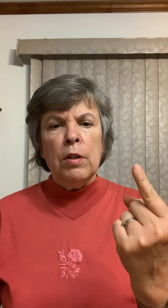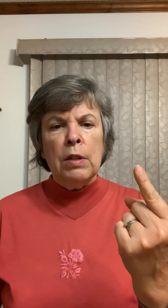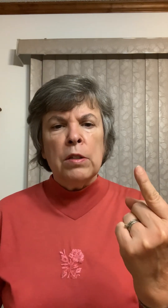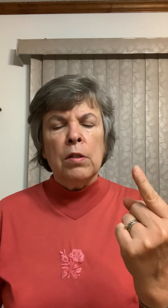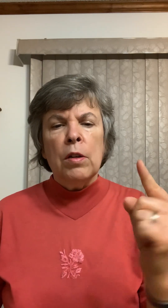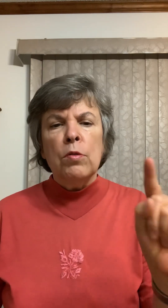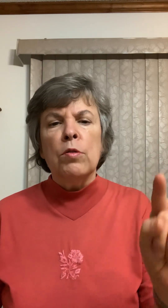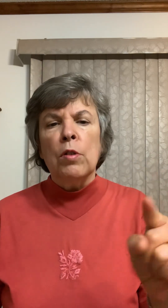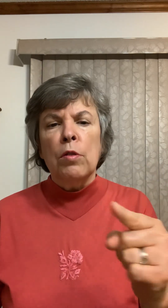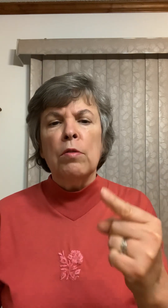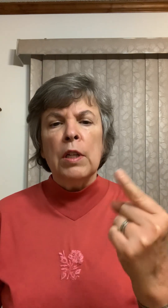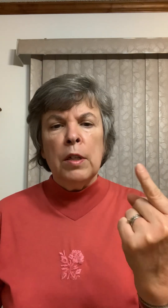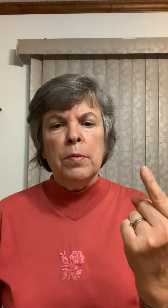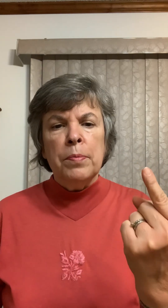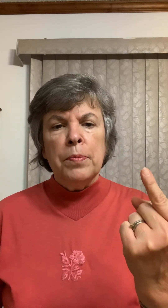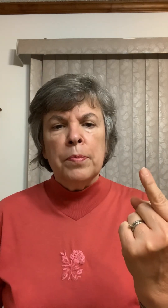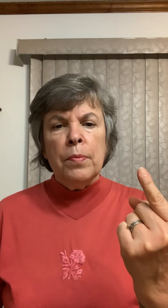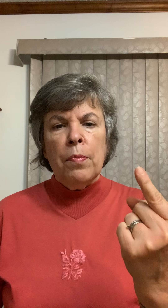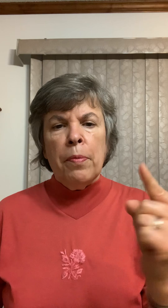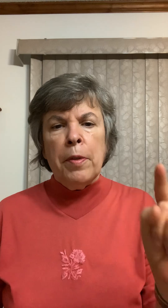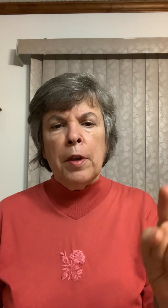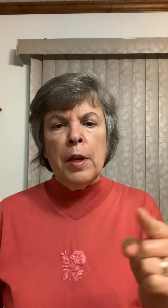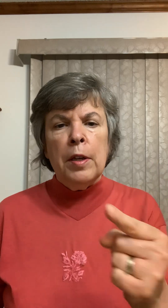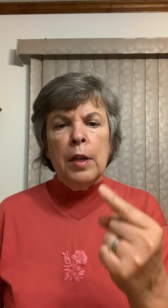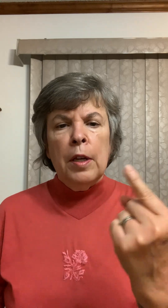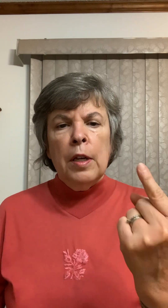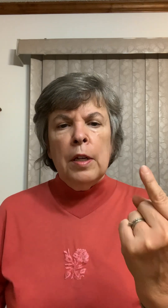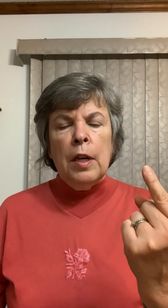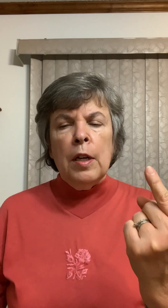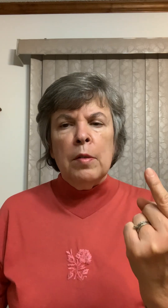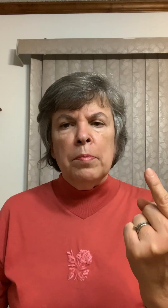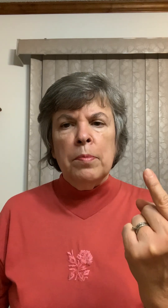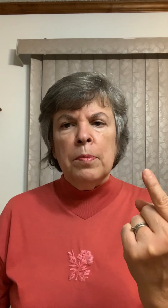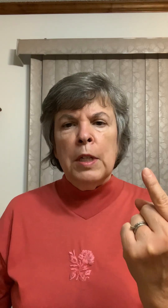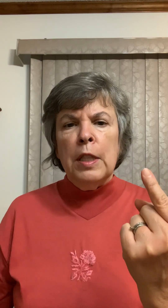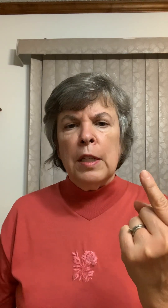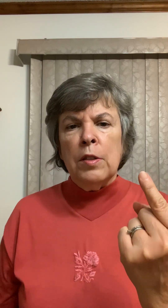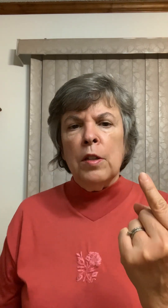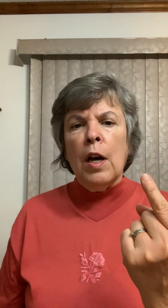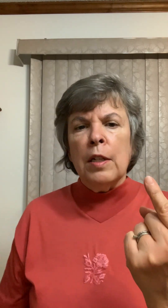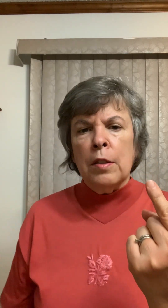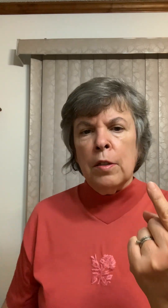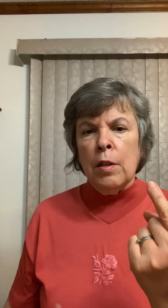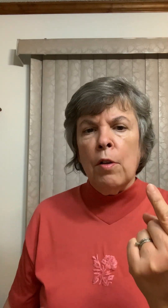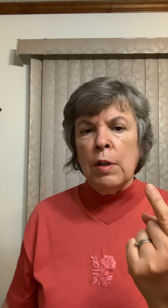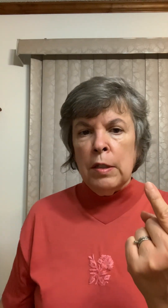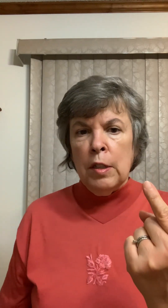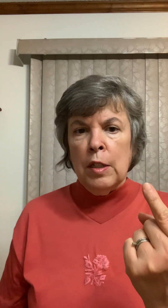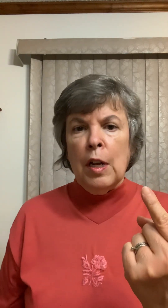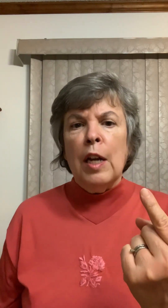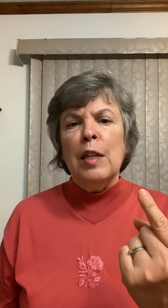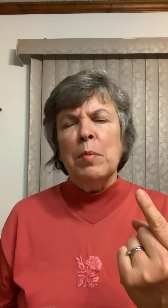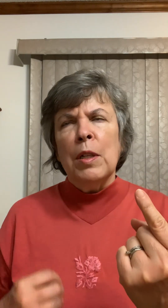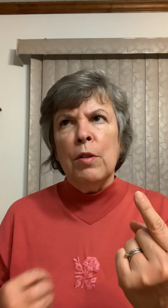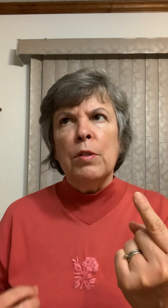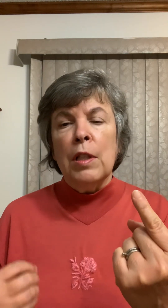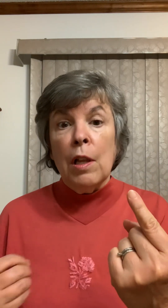that's alone or only. Okay, and that's not alone as in I am alone and